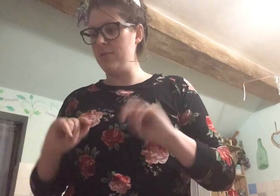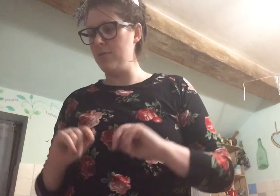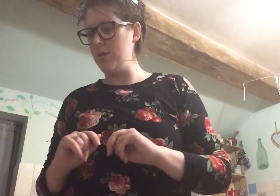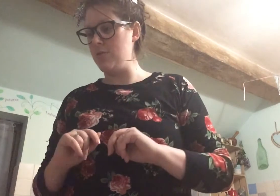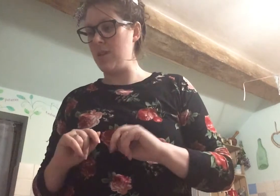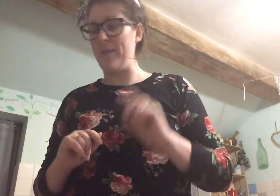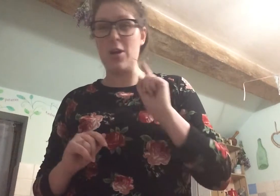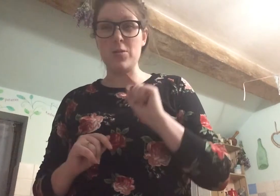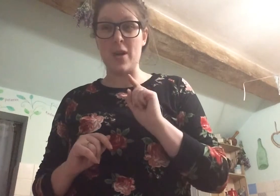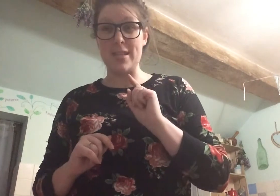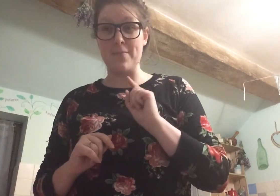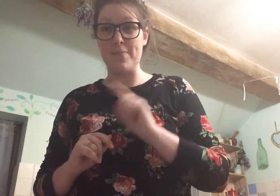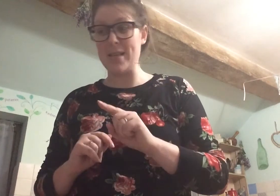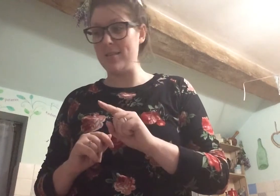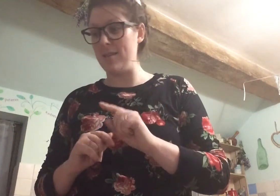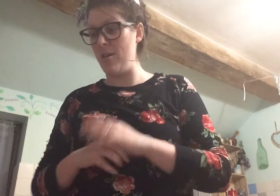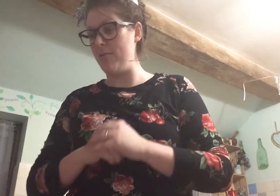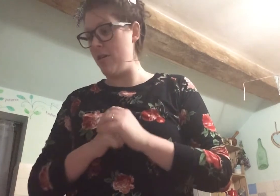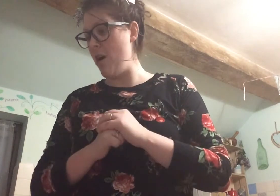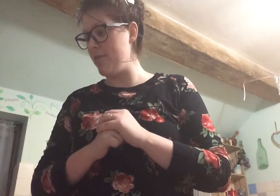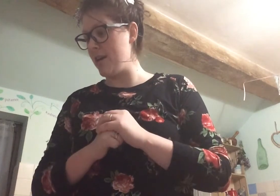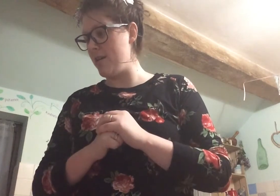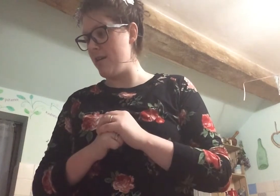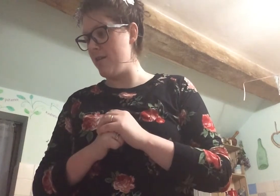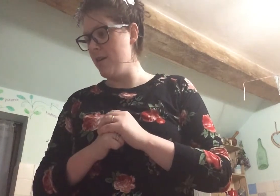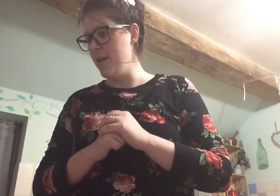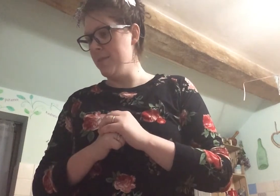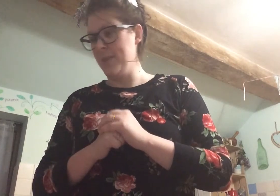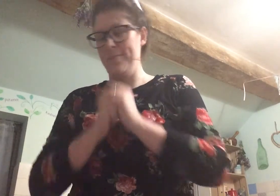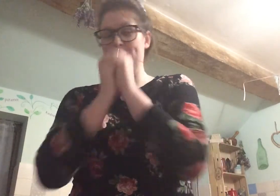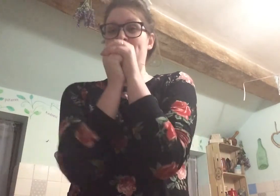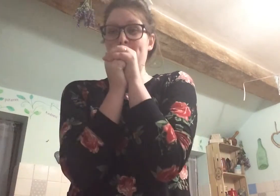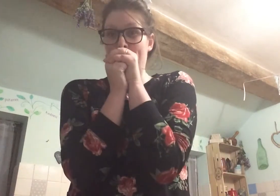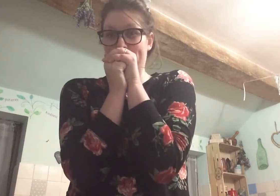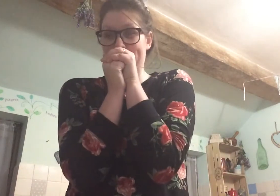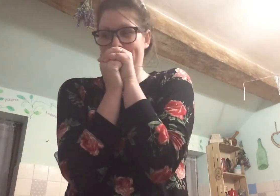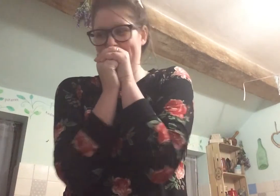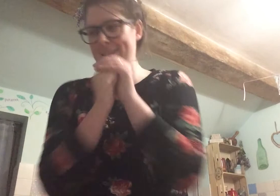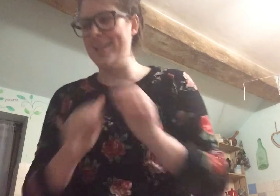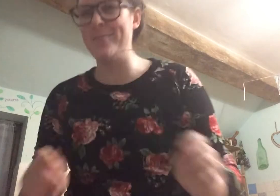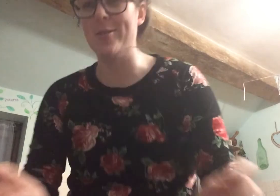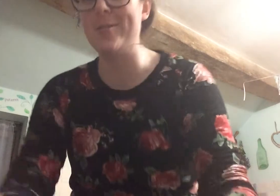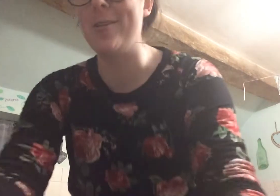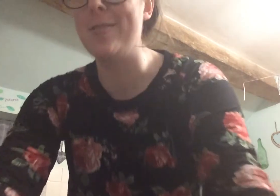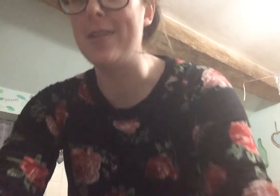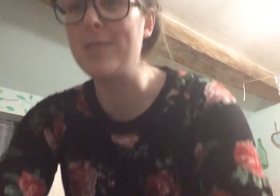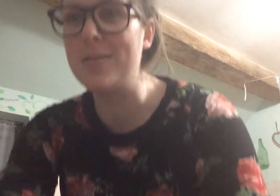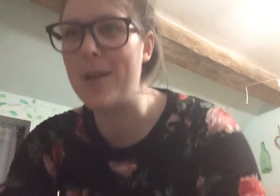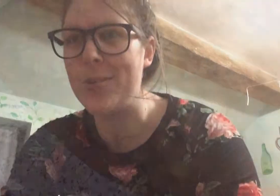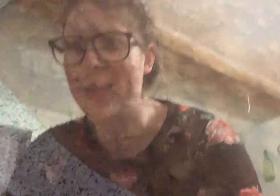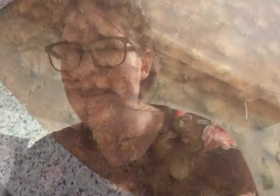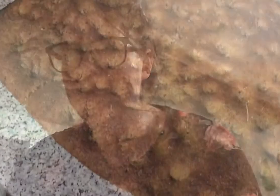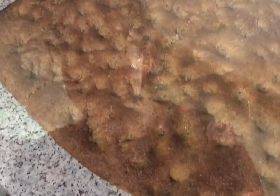all the usual stuff. And I also added some basil and oregano. I'm so excited. It smells so good. I'm just about to put it in the oven.